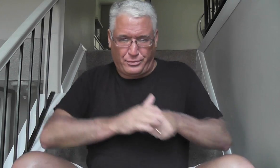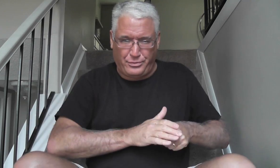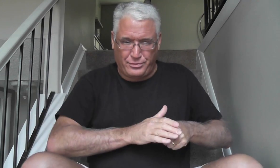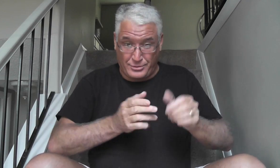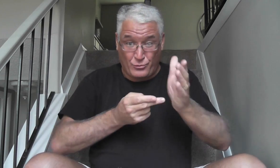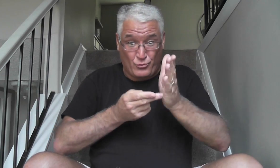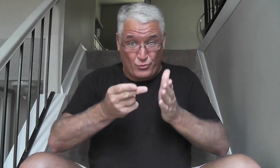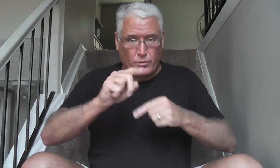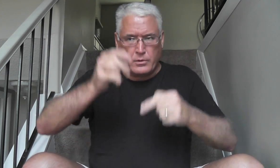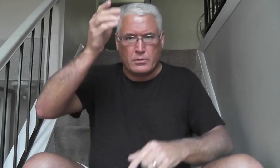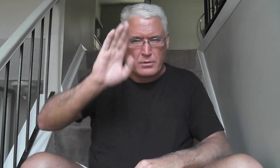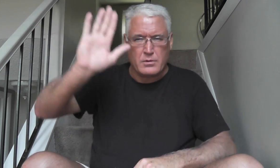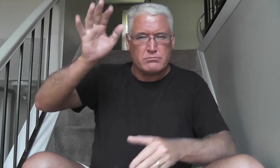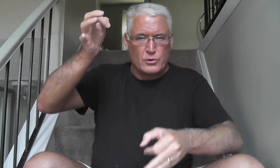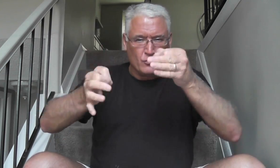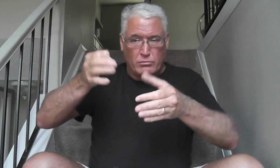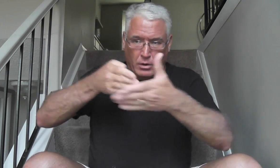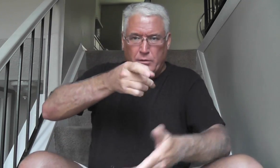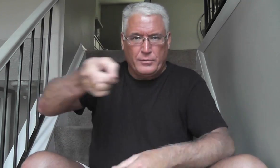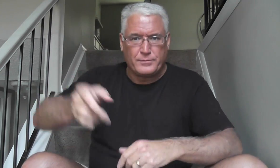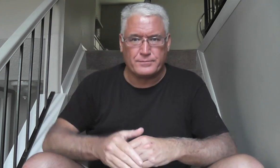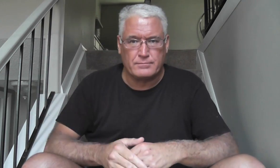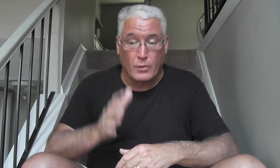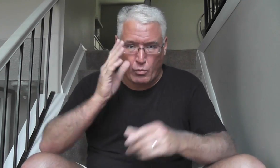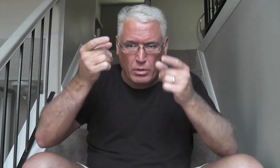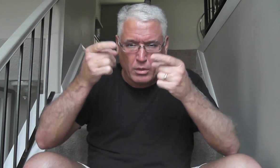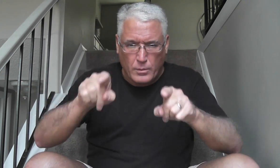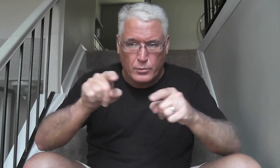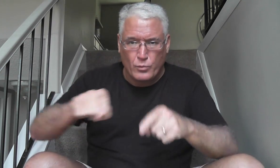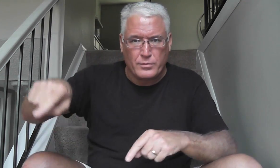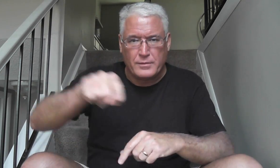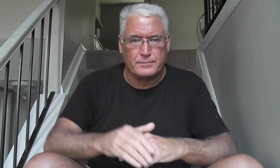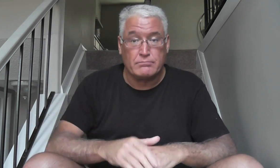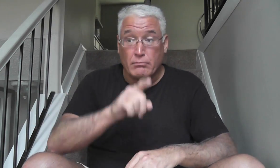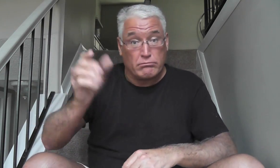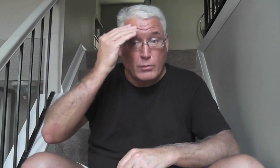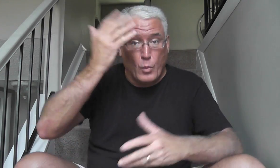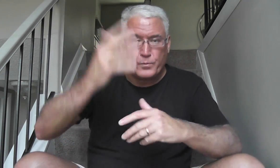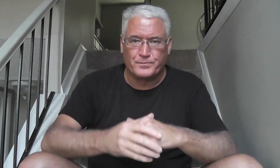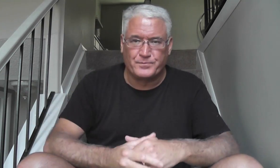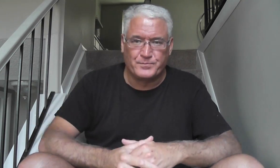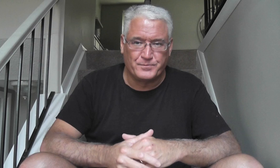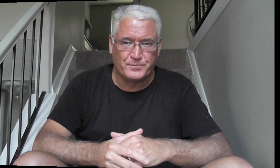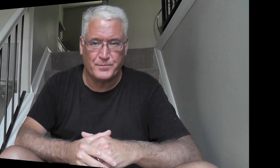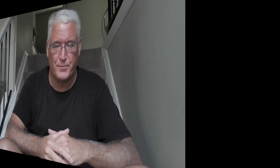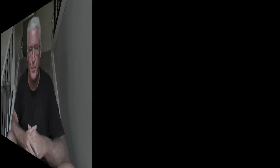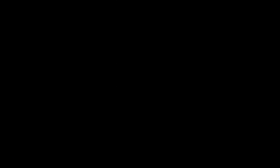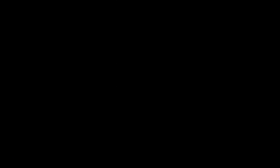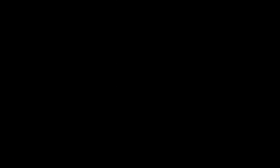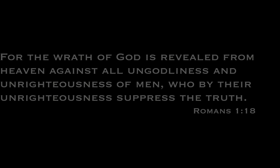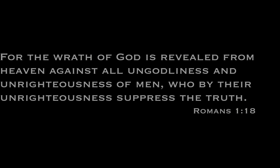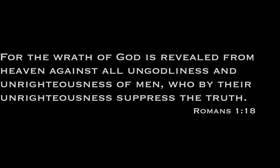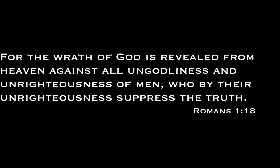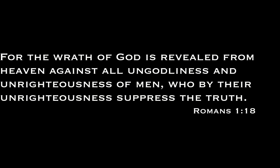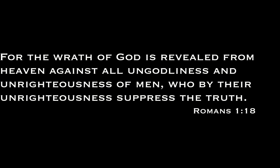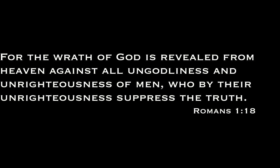put it there. They suppress this truth, and God will judge them. All of them, all of us. For the wrath of